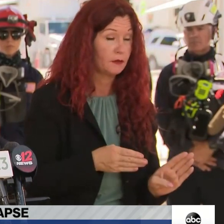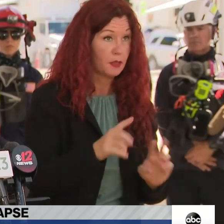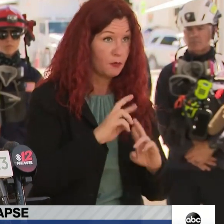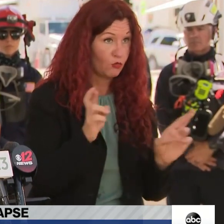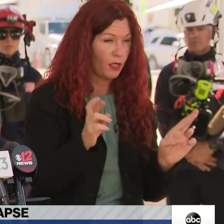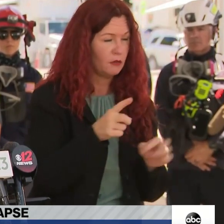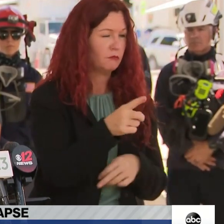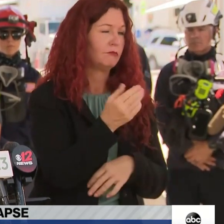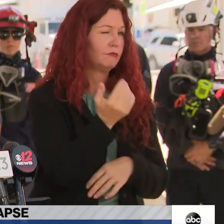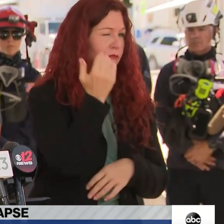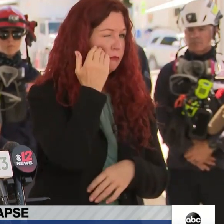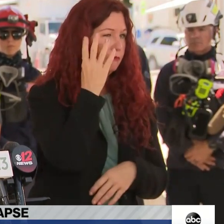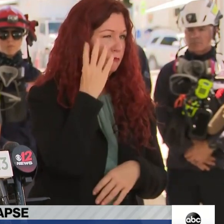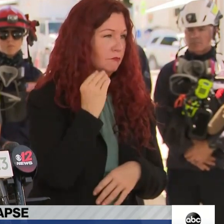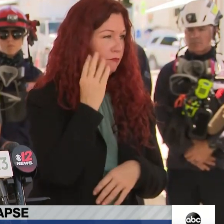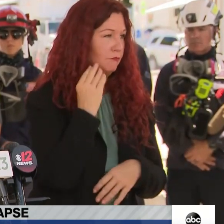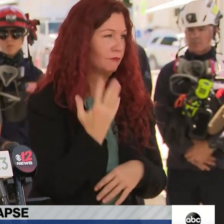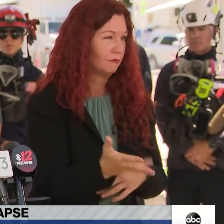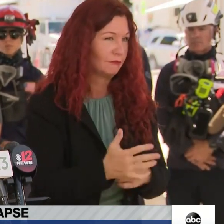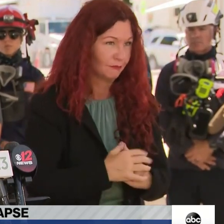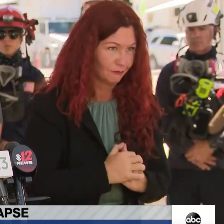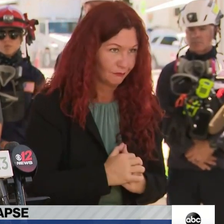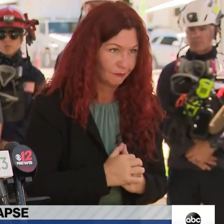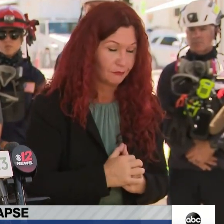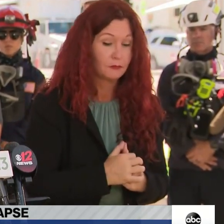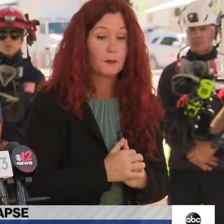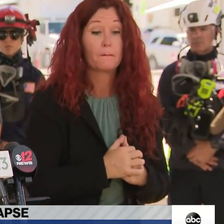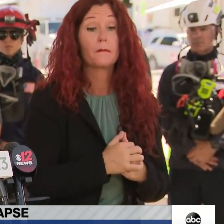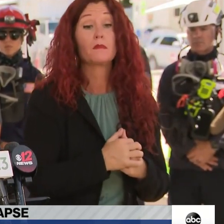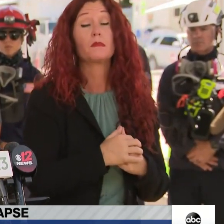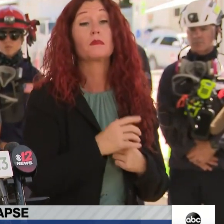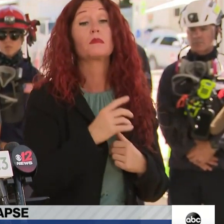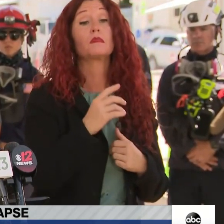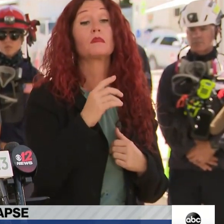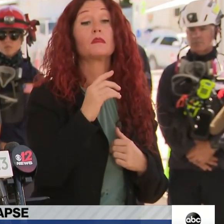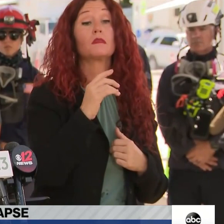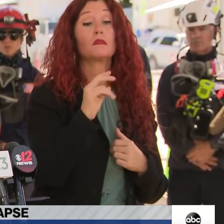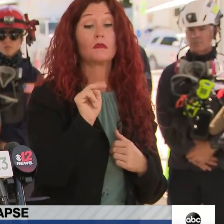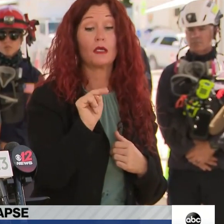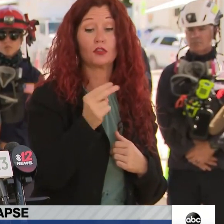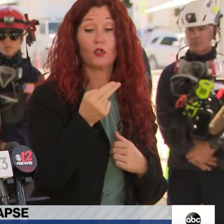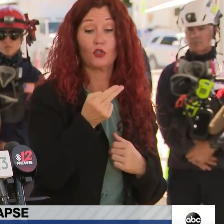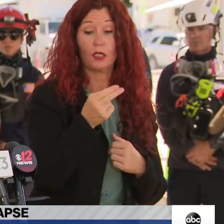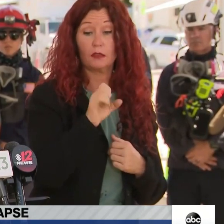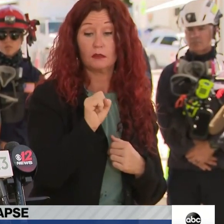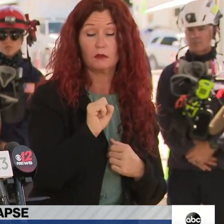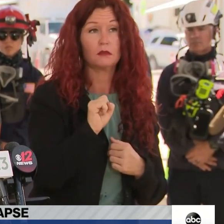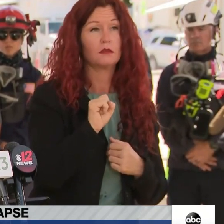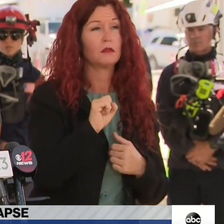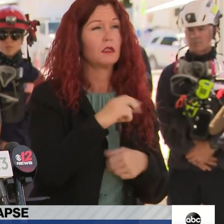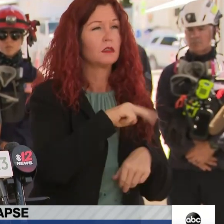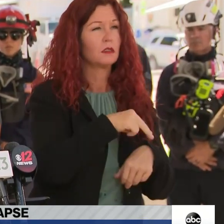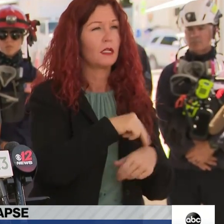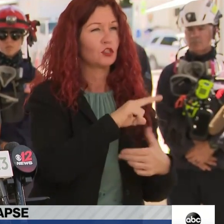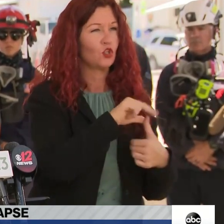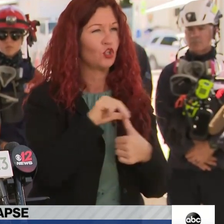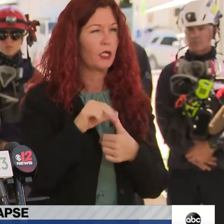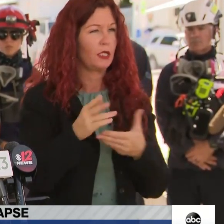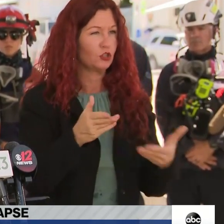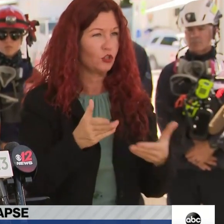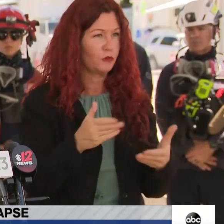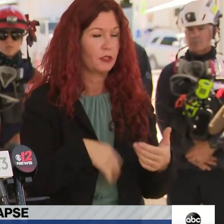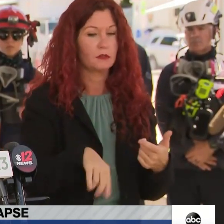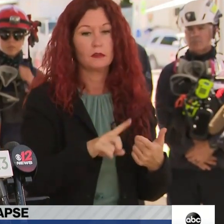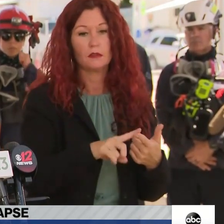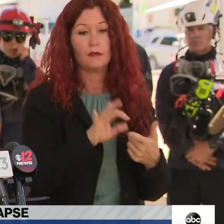Weather Service, and they'll be here and they'll provide us with an update, and they are embedded with us in this operation. So now we have all the